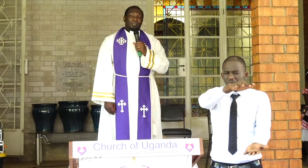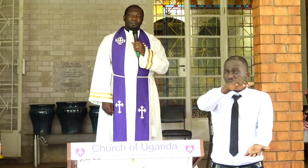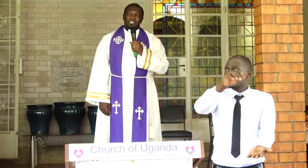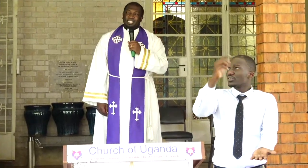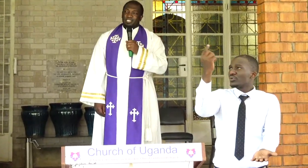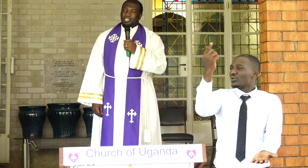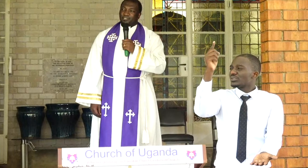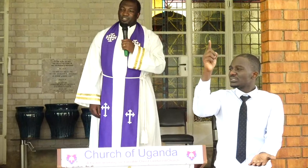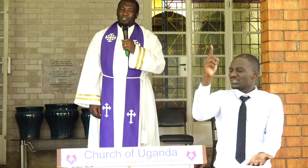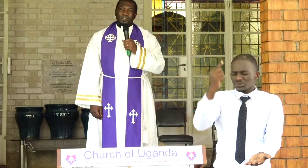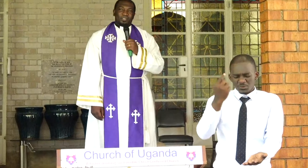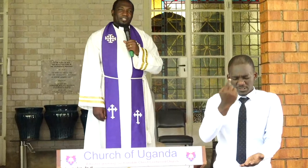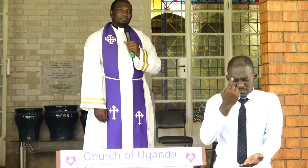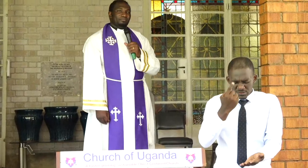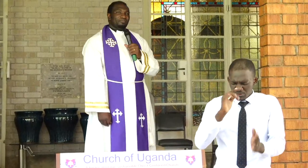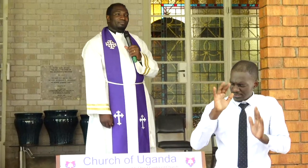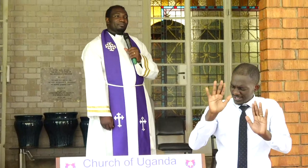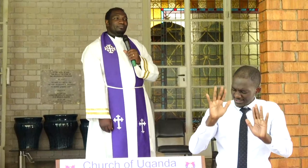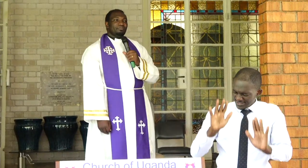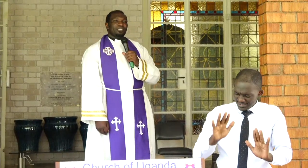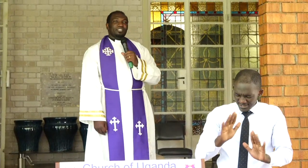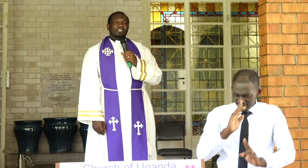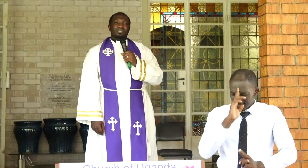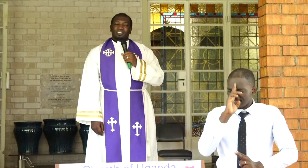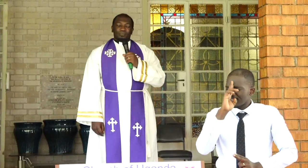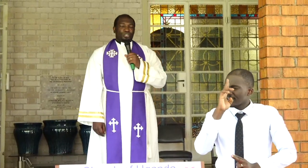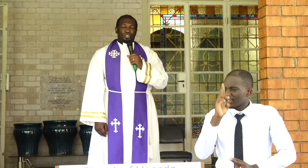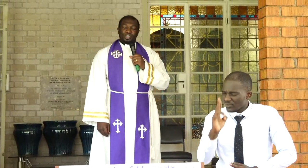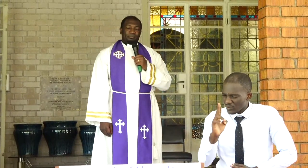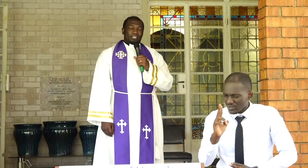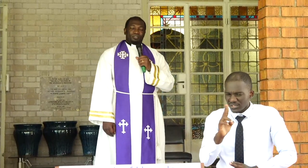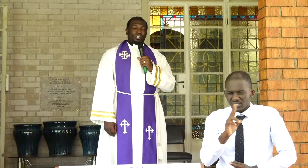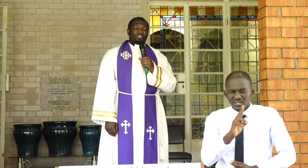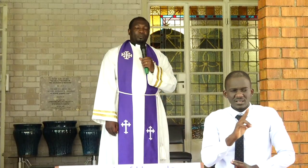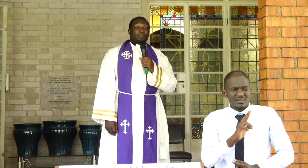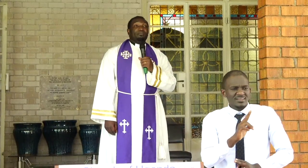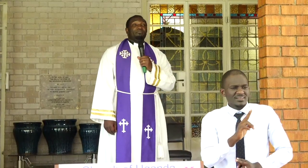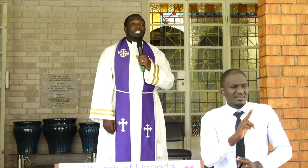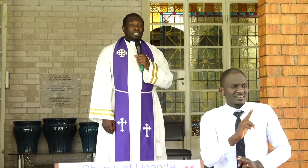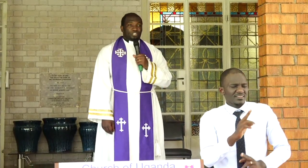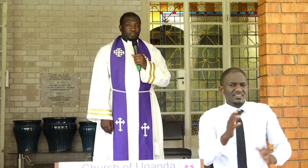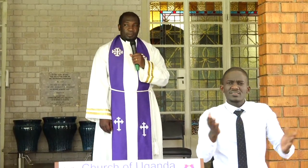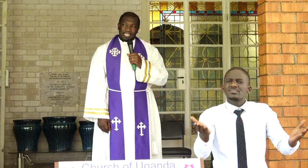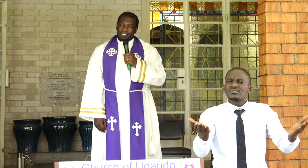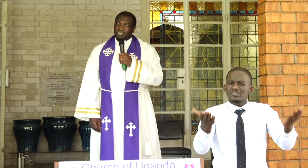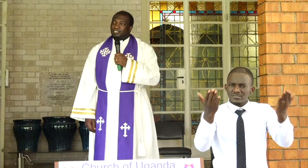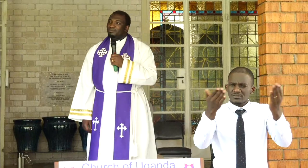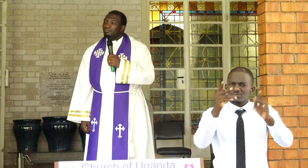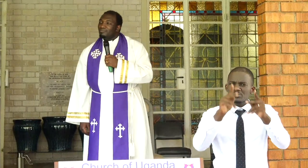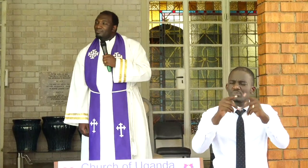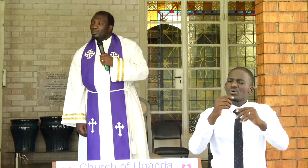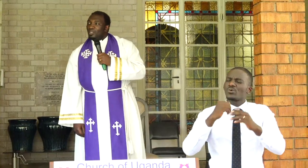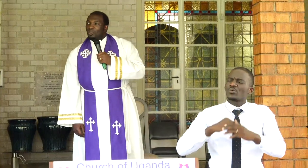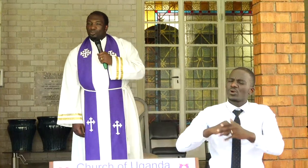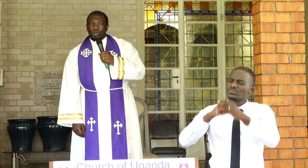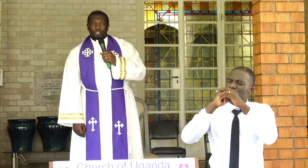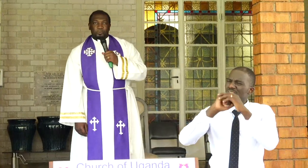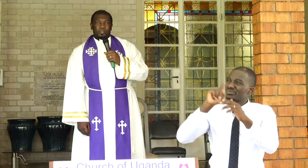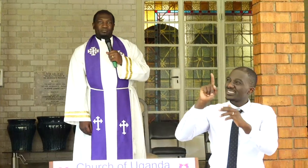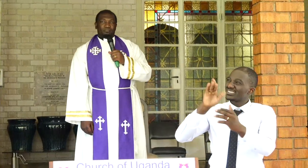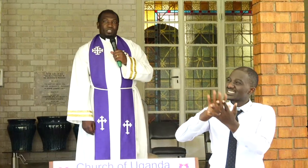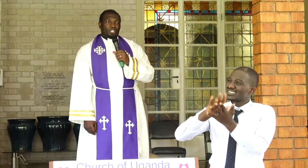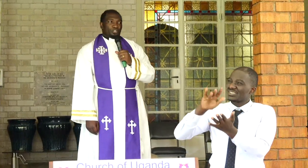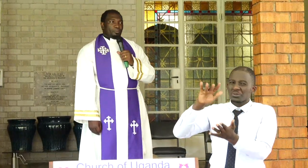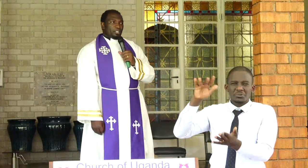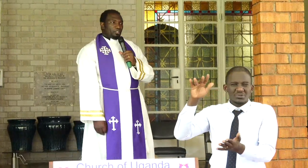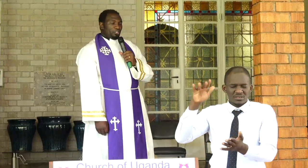Only you alone deserves the honor. Come on, somebody, worship him in his splendor. Worship